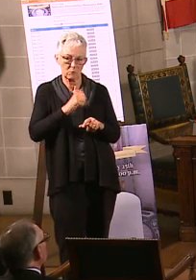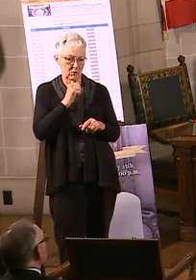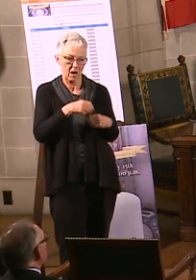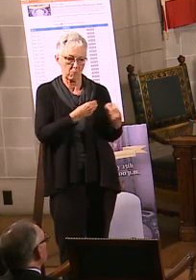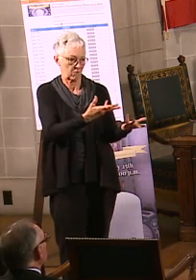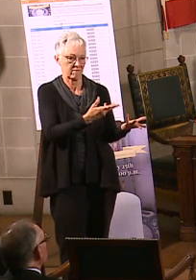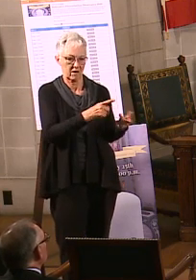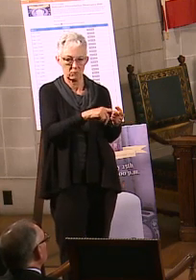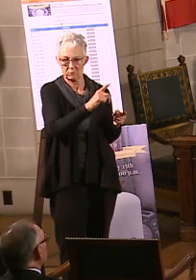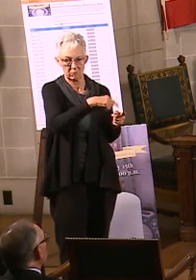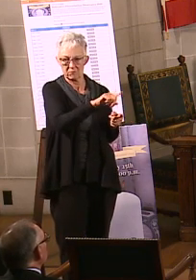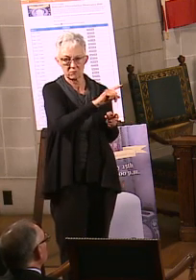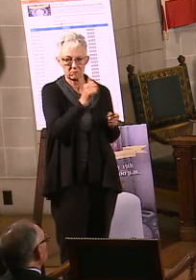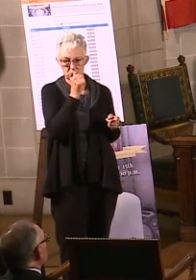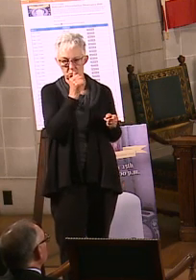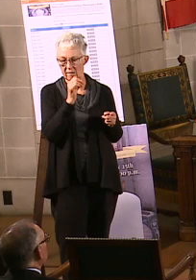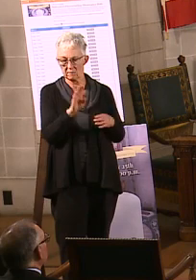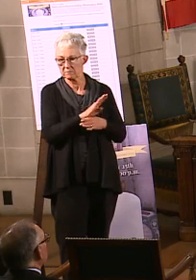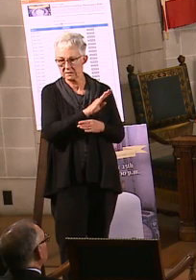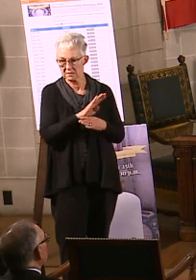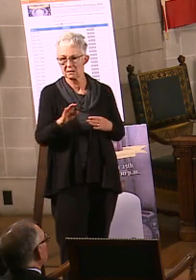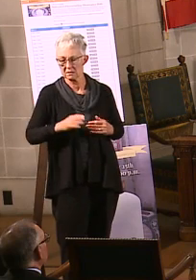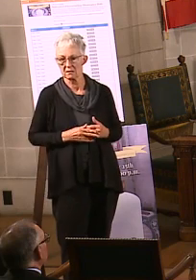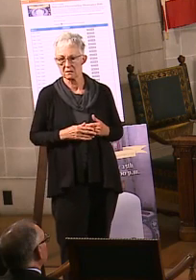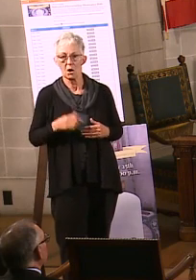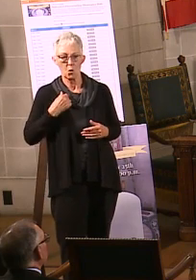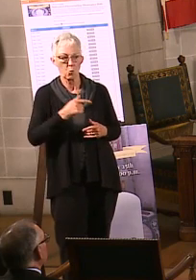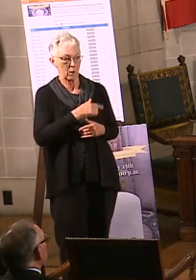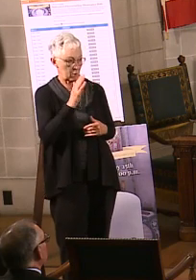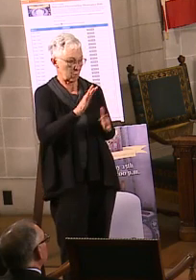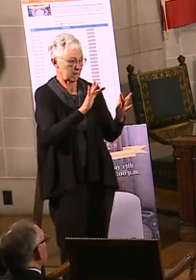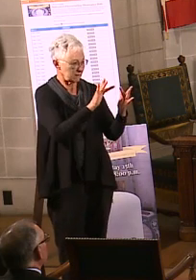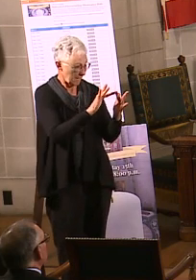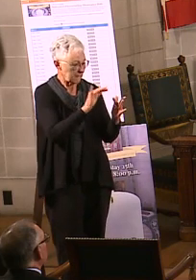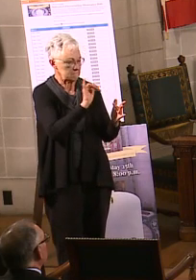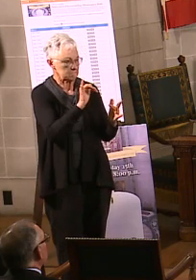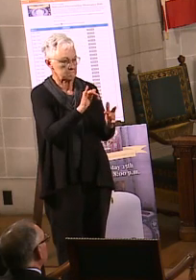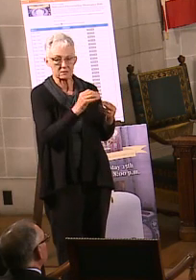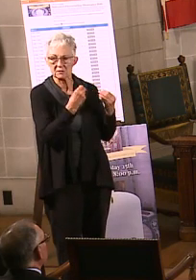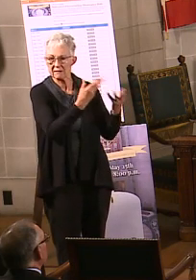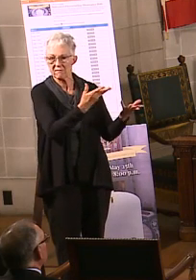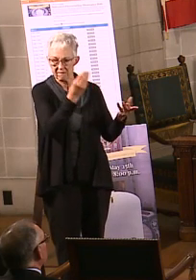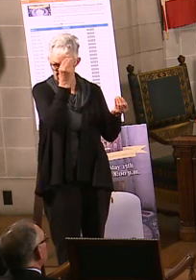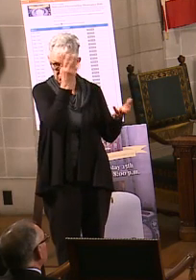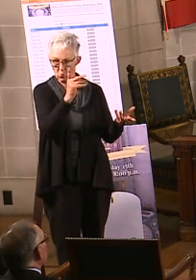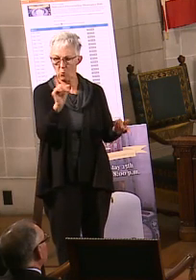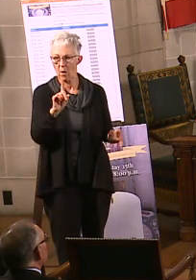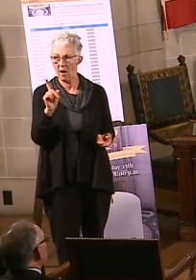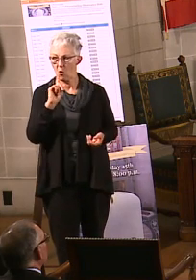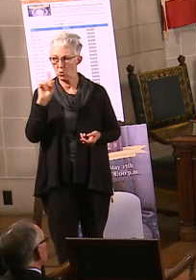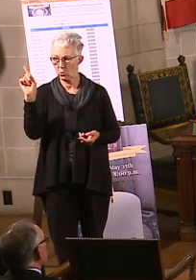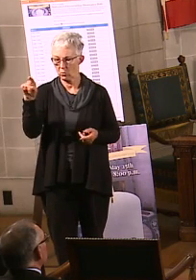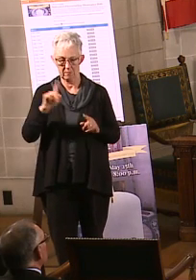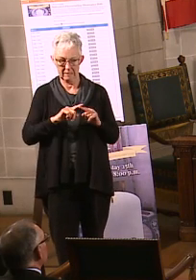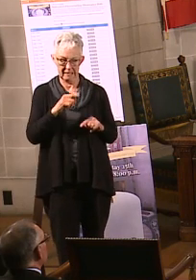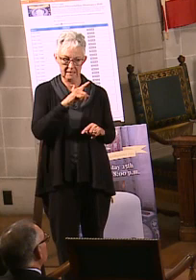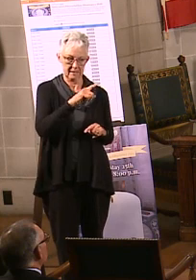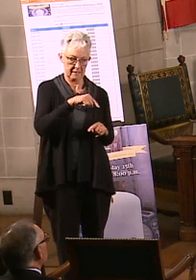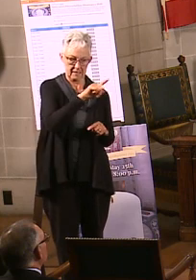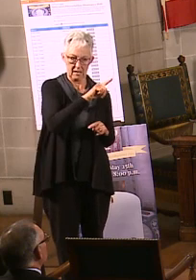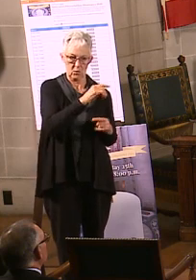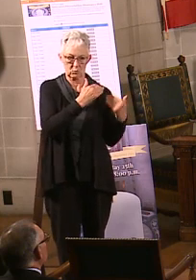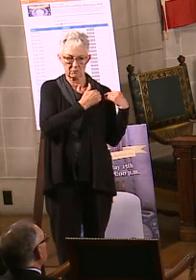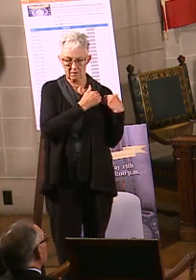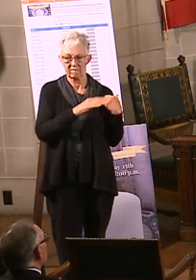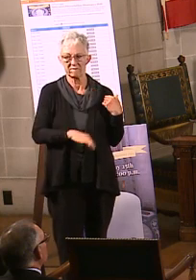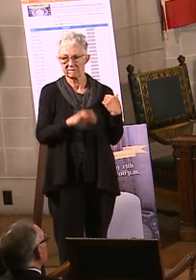able to try and find their own, but generally those organizations are going to be responsible for acquiring their own PPE. So again, as we